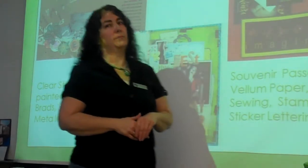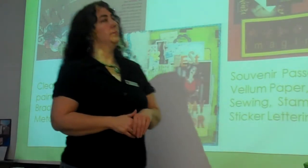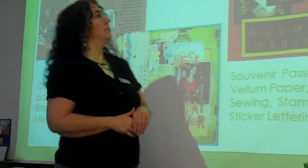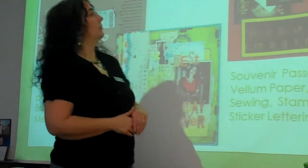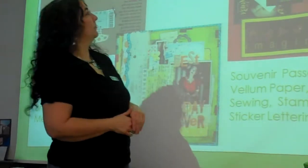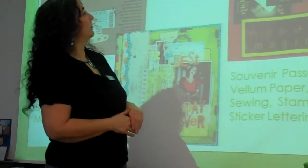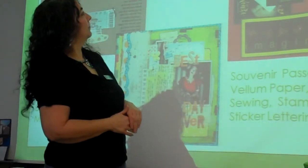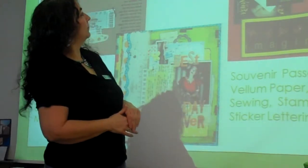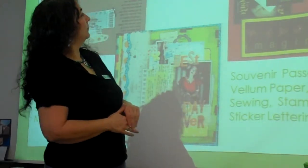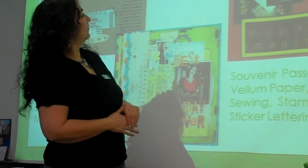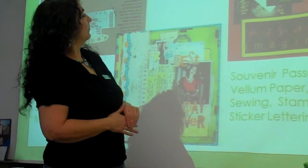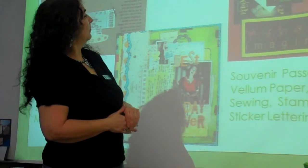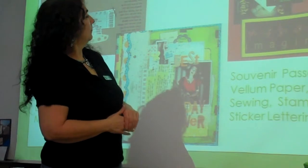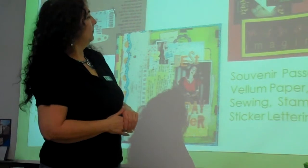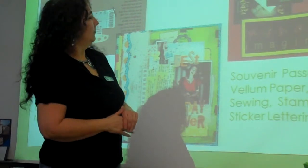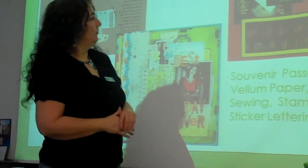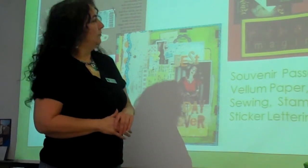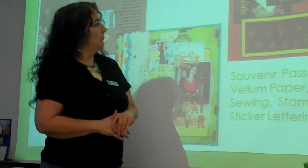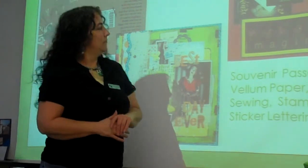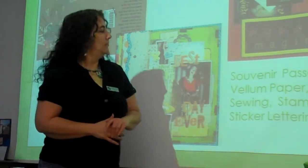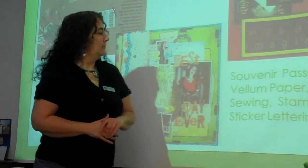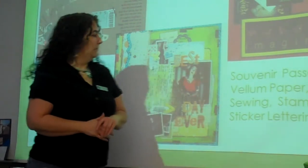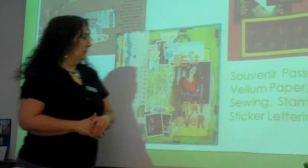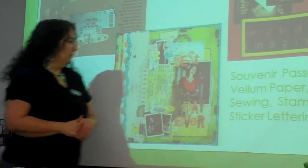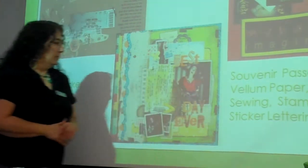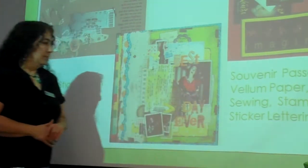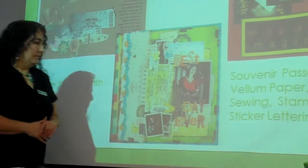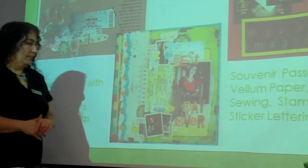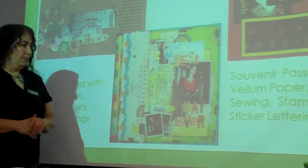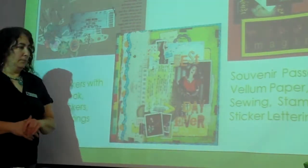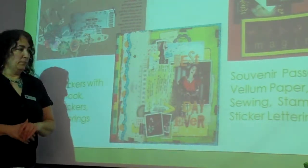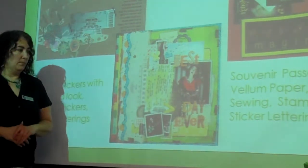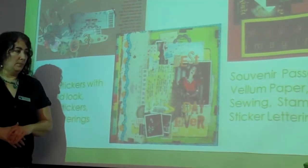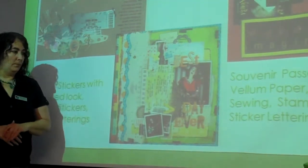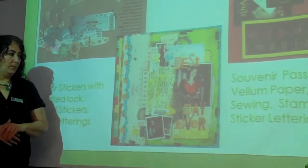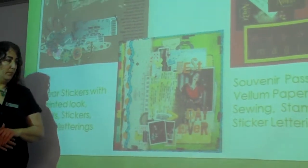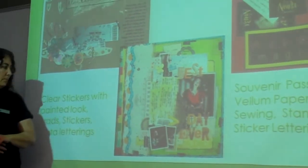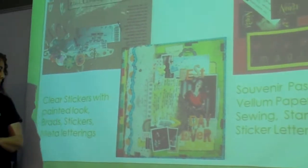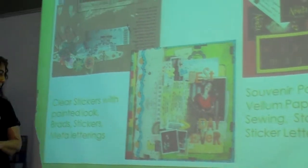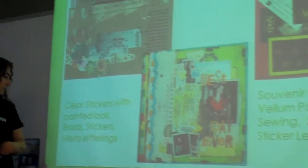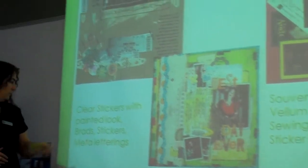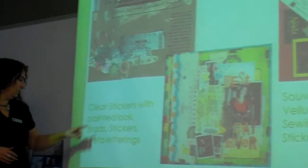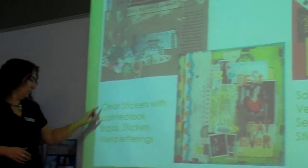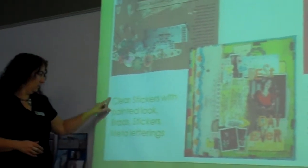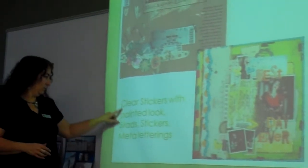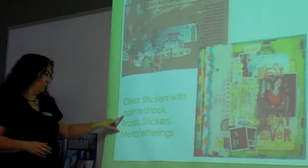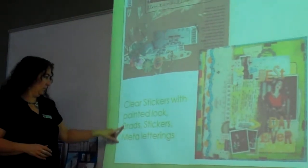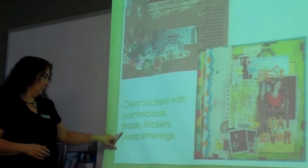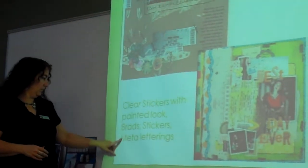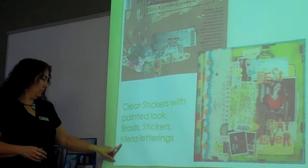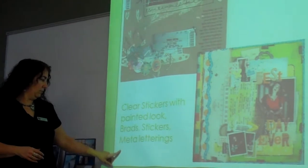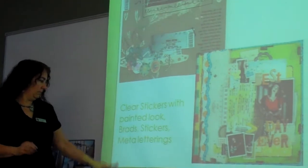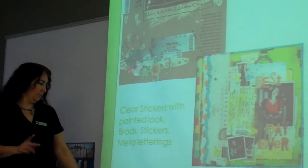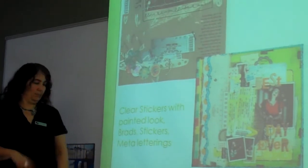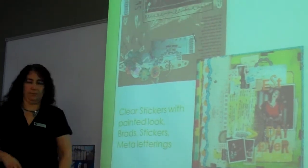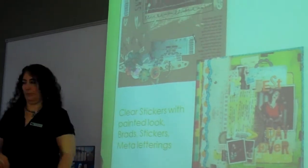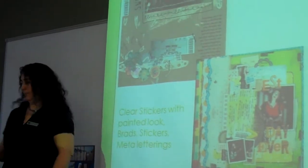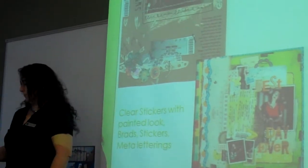So the metal brads and the numbers are separate. I lay down the letters first and then put the brads on top using the vellum paper.